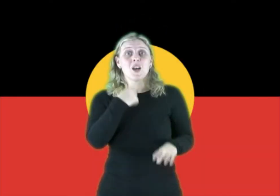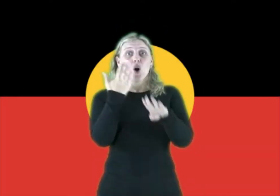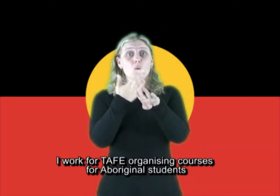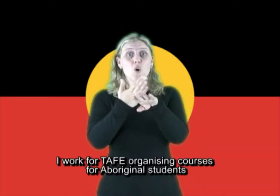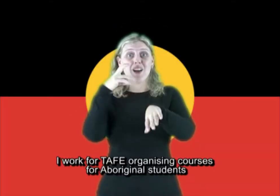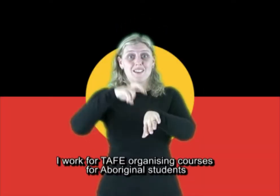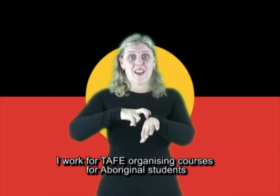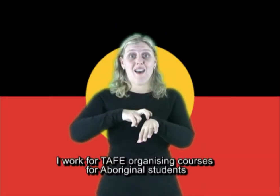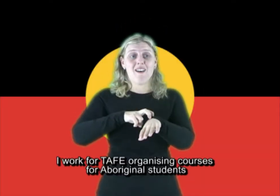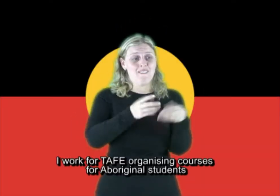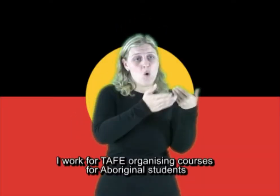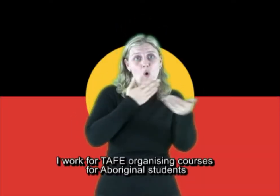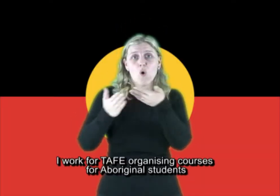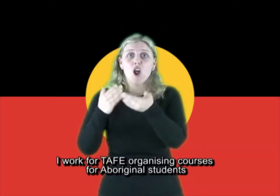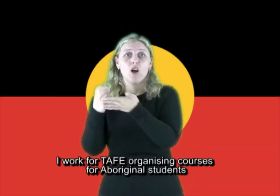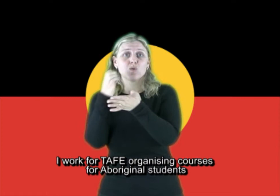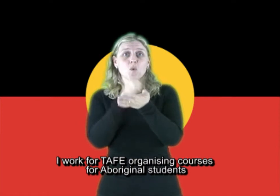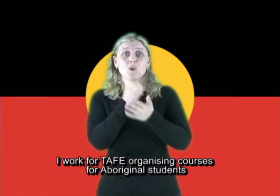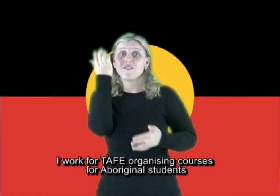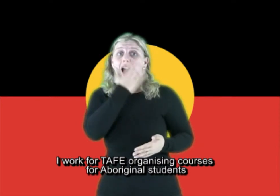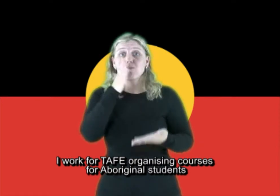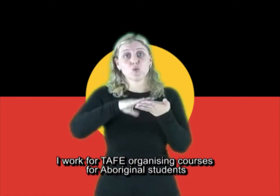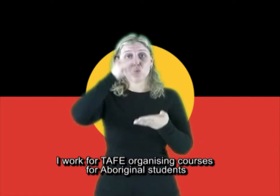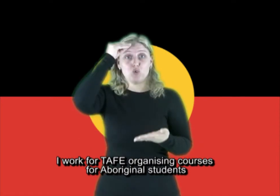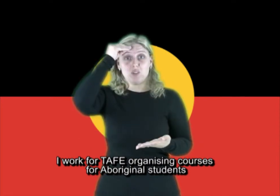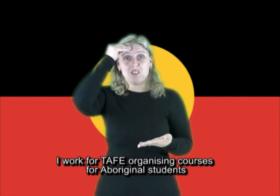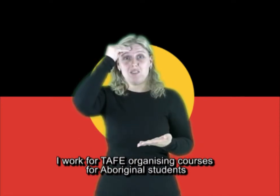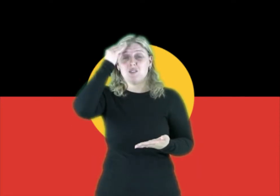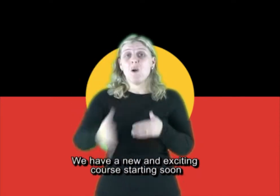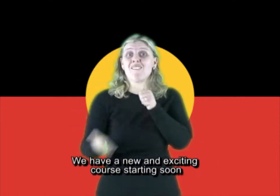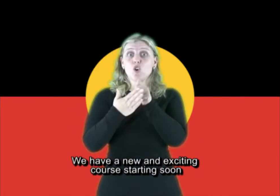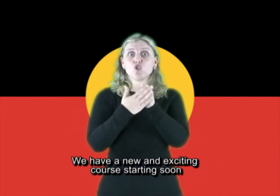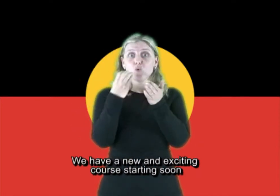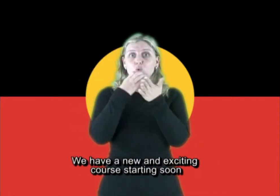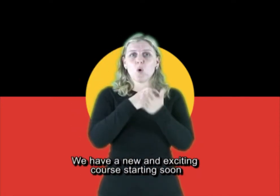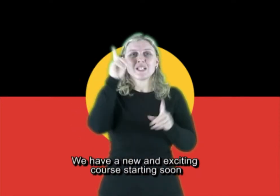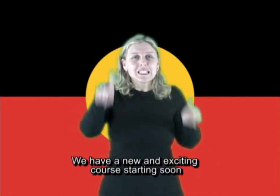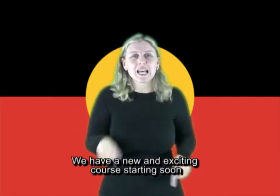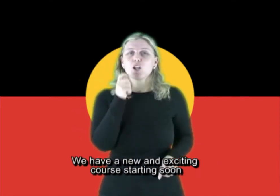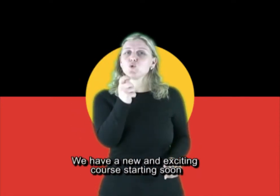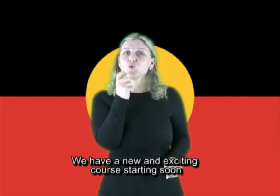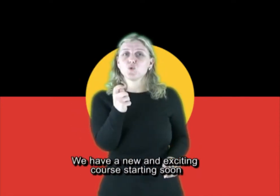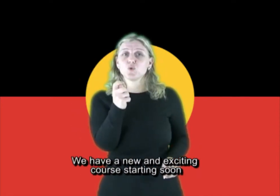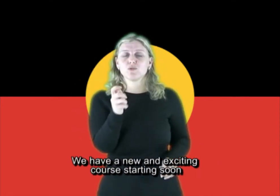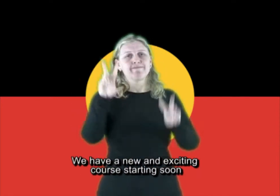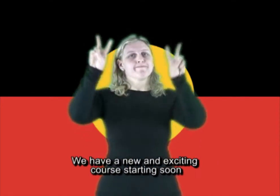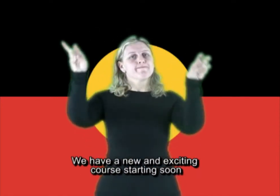I work for TAFE, organising courses for Aboriginal students. We have a new and exciting course starting very soon